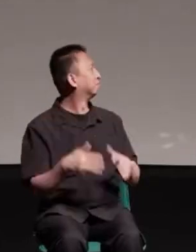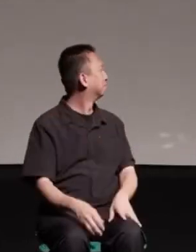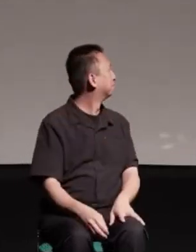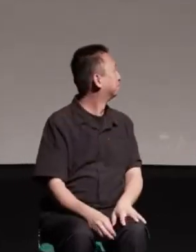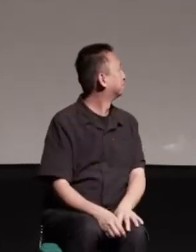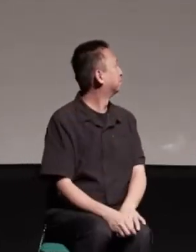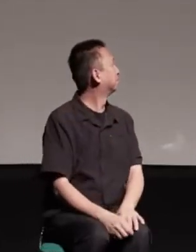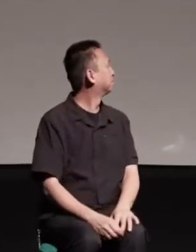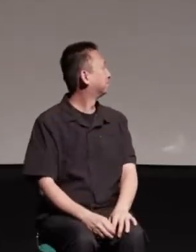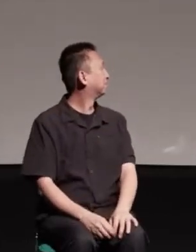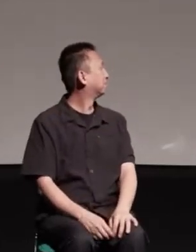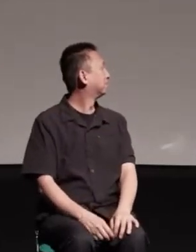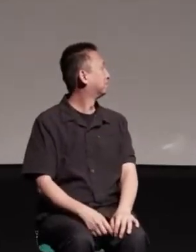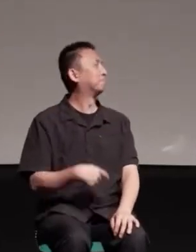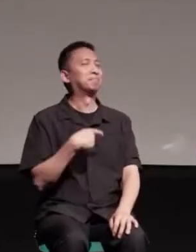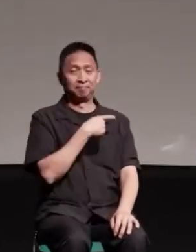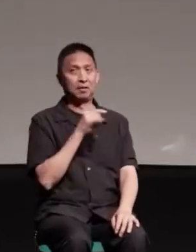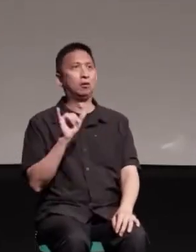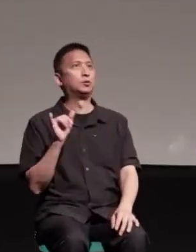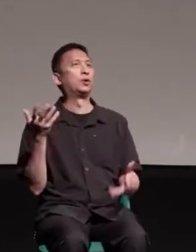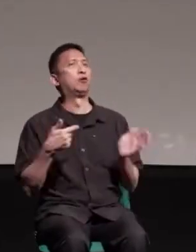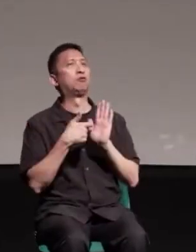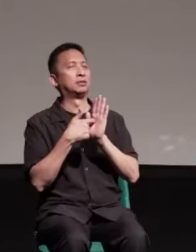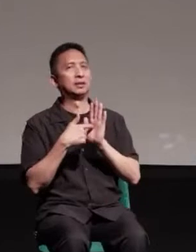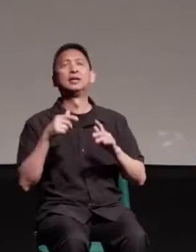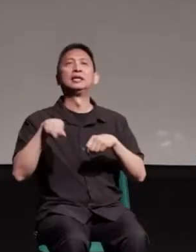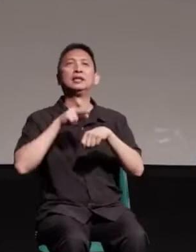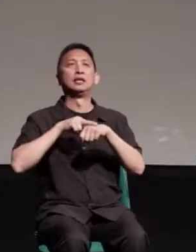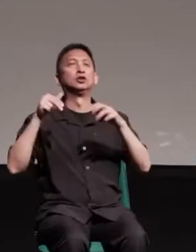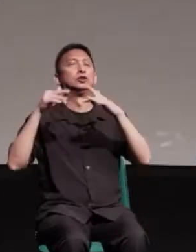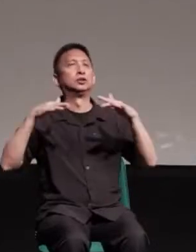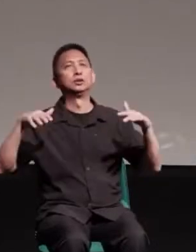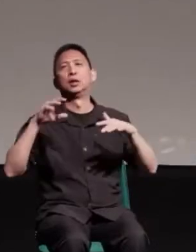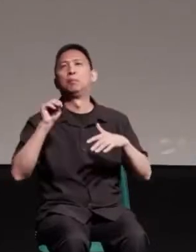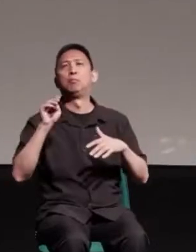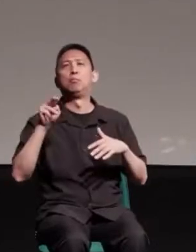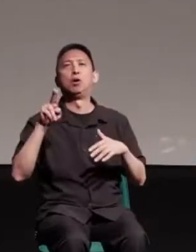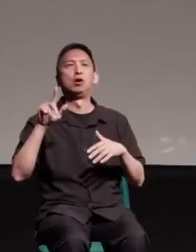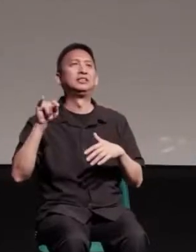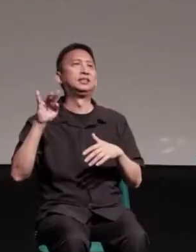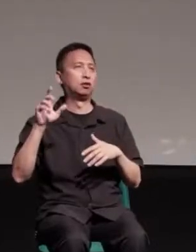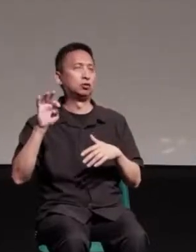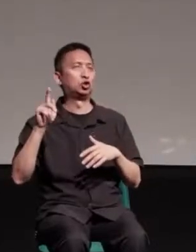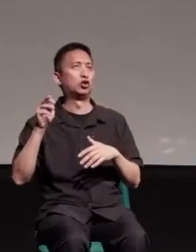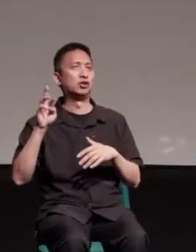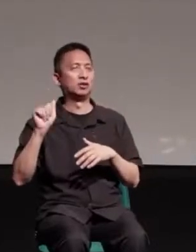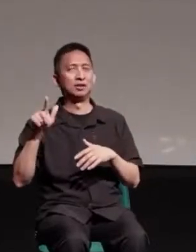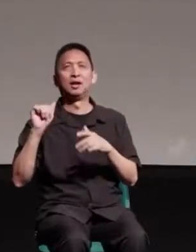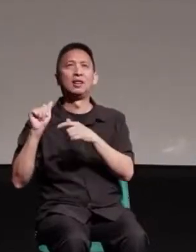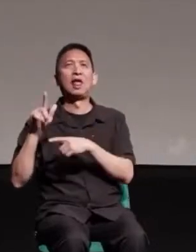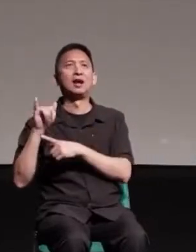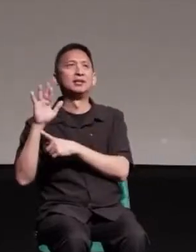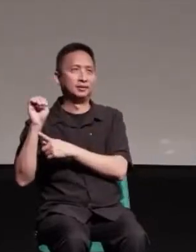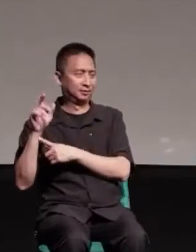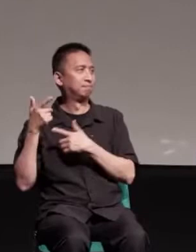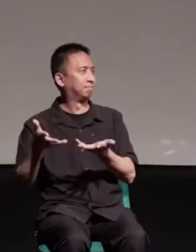And I'm sure also here representing the National Multicultural Alliance, of which LPB is one of 5 member organizations.